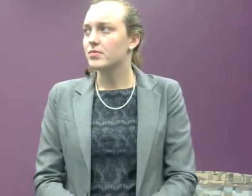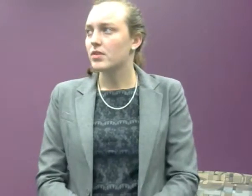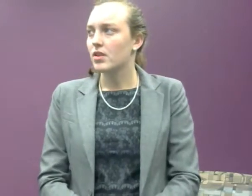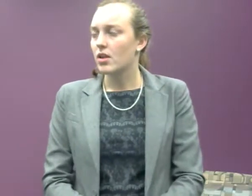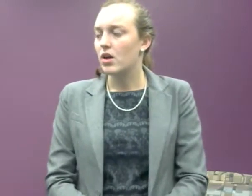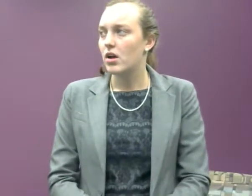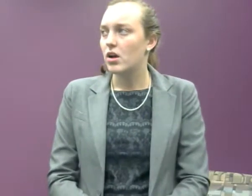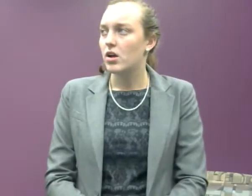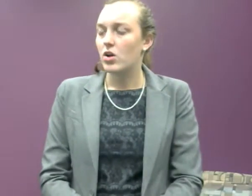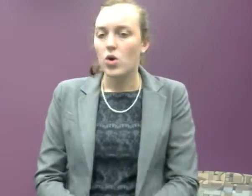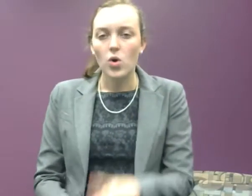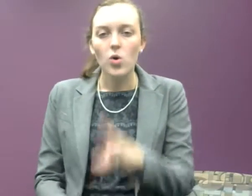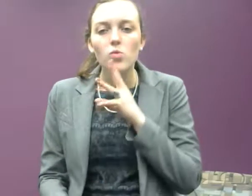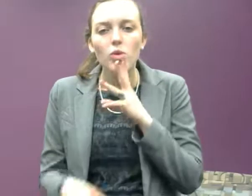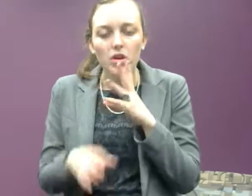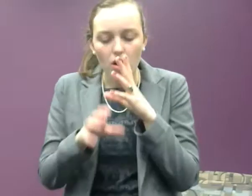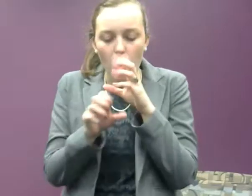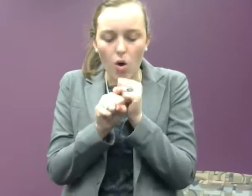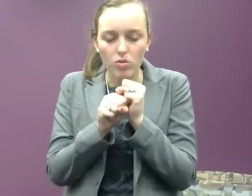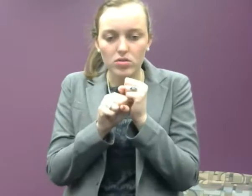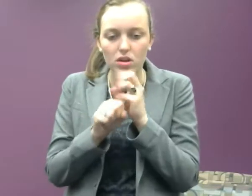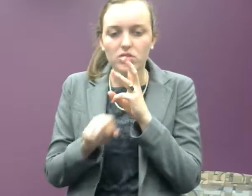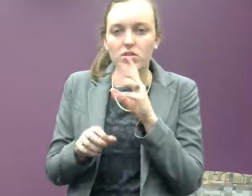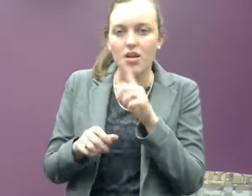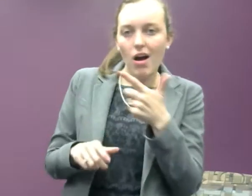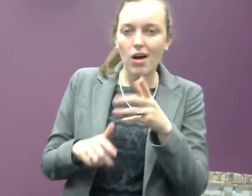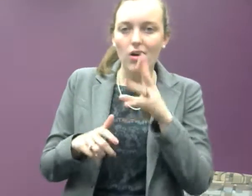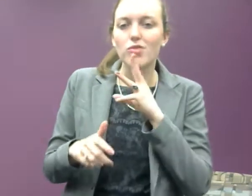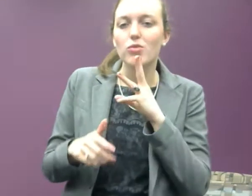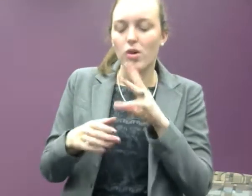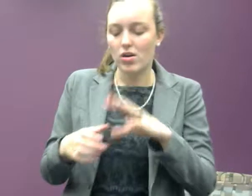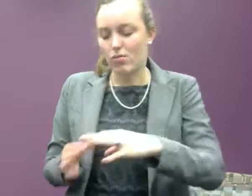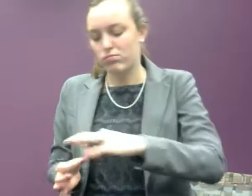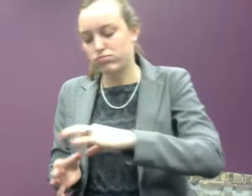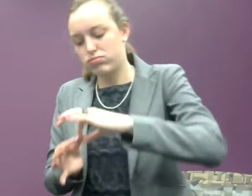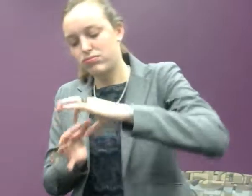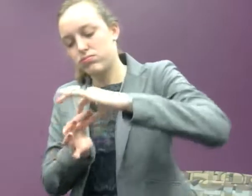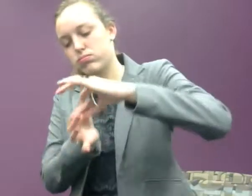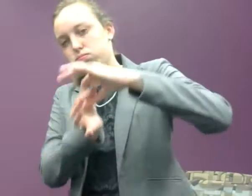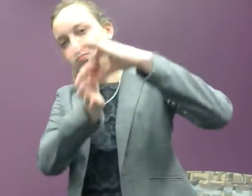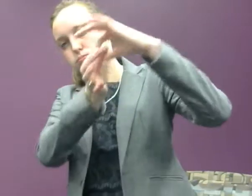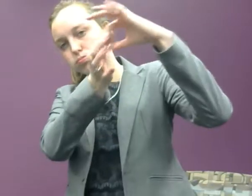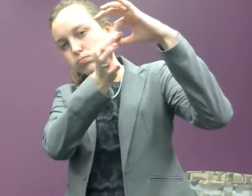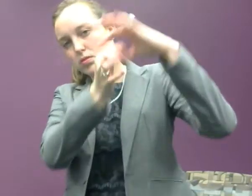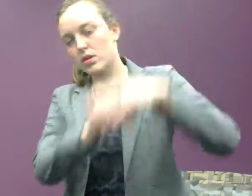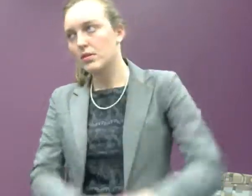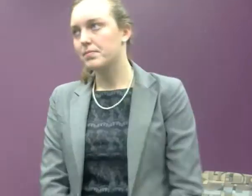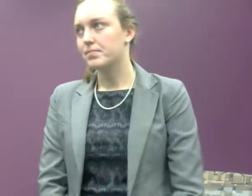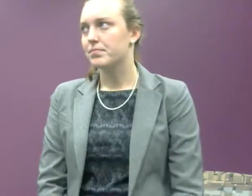also holding on to the other waters and pulling them up in the straw. What if that straw was 100 times thinner than